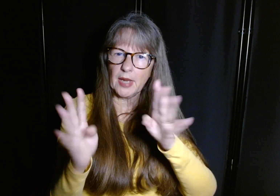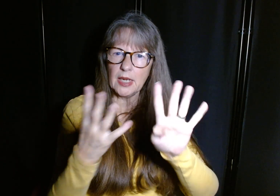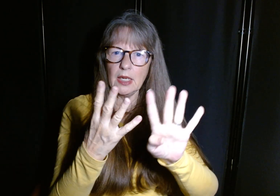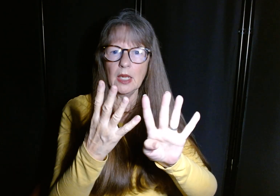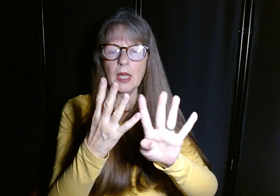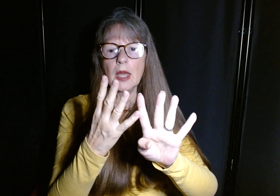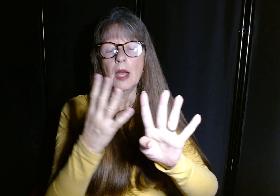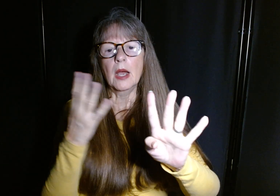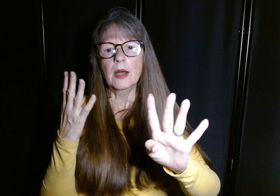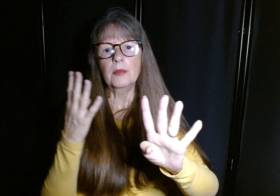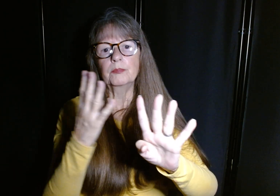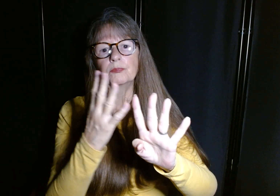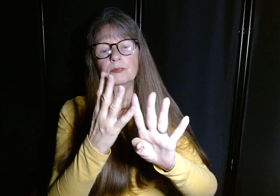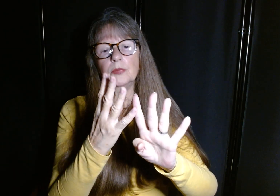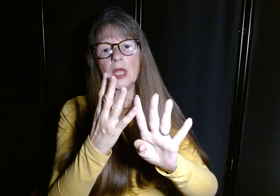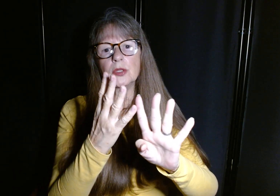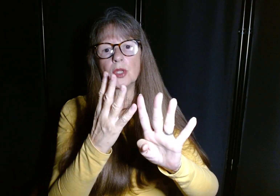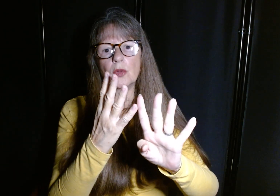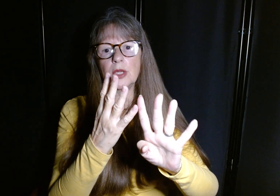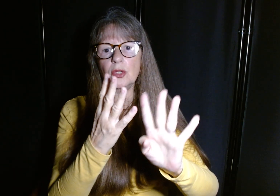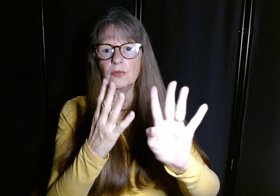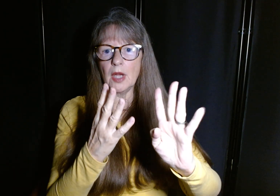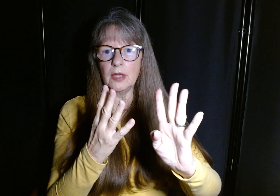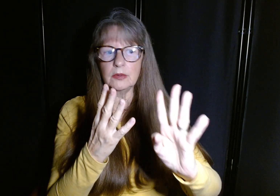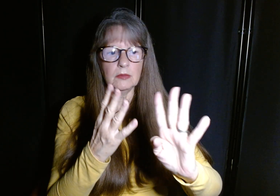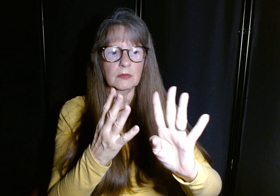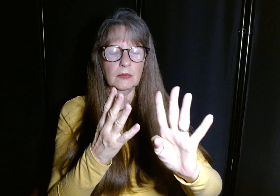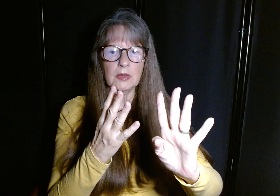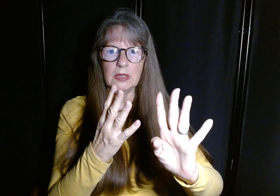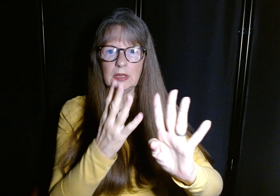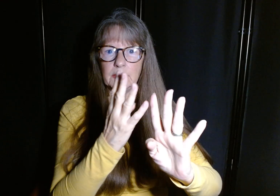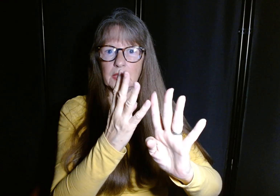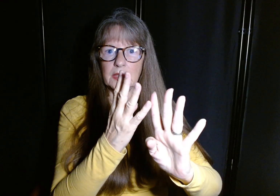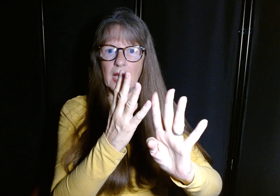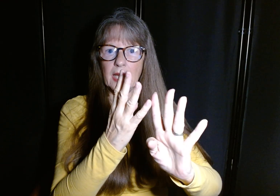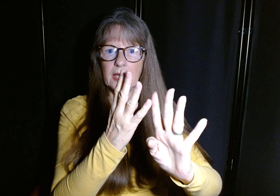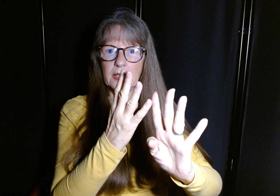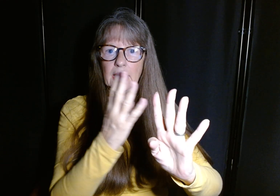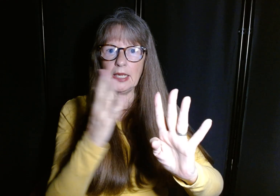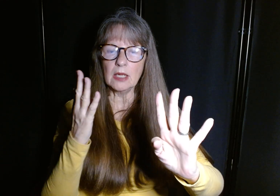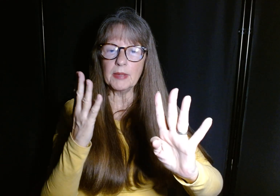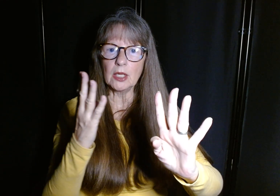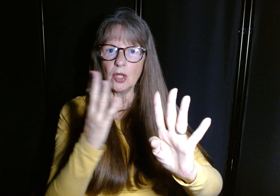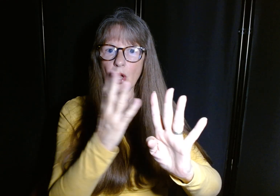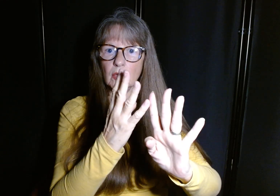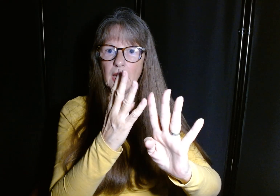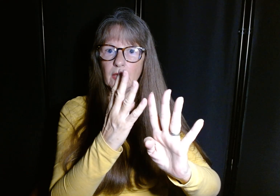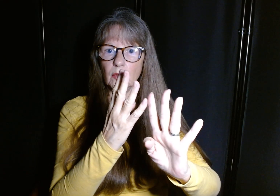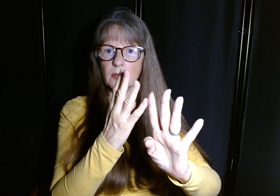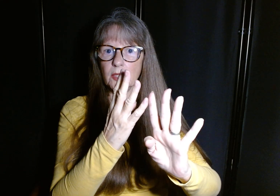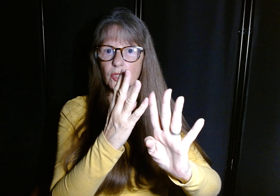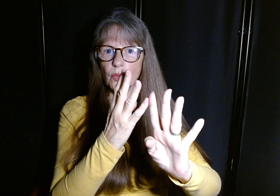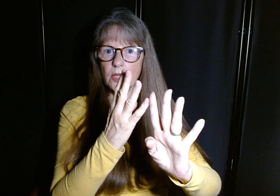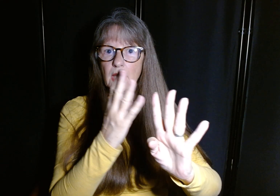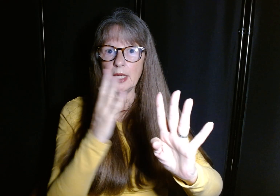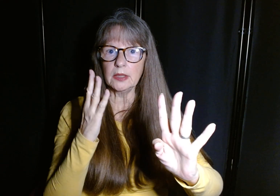left-handed. Um, and so then you've got the line, and it could be a long line or it could be a short line,